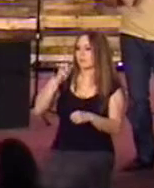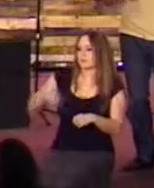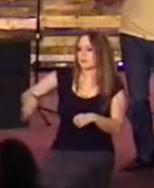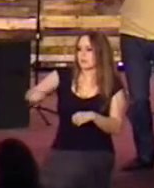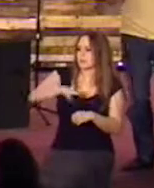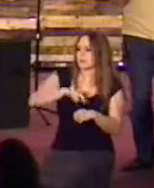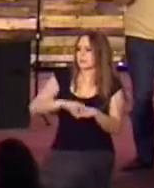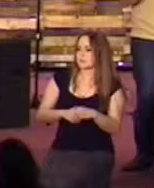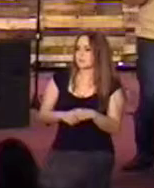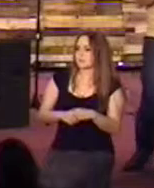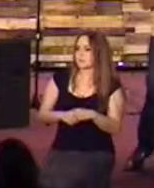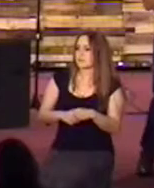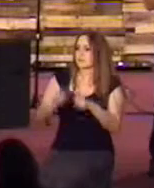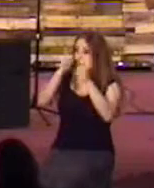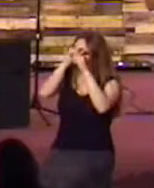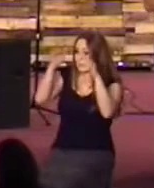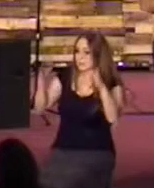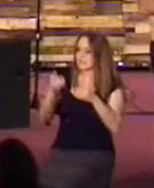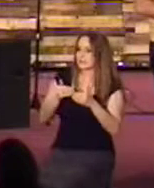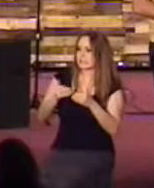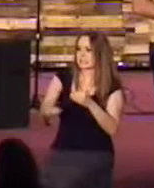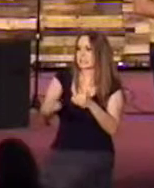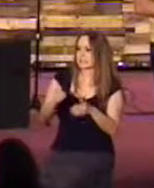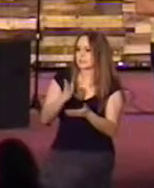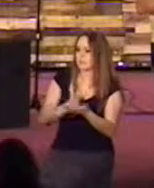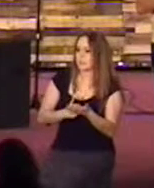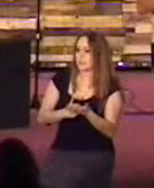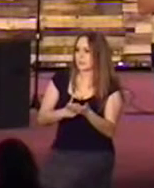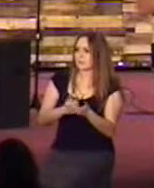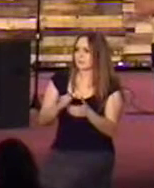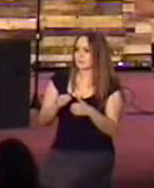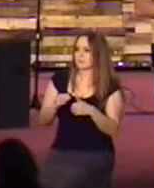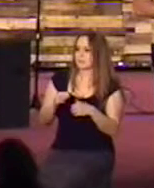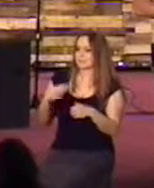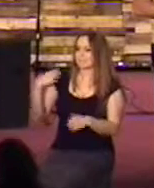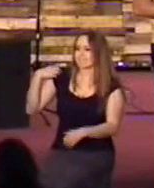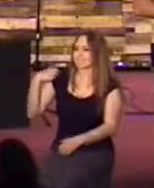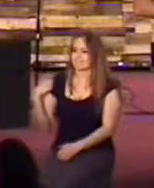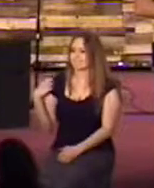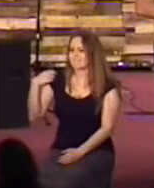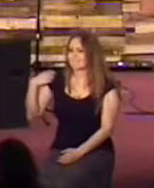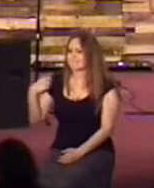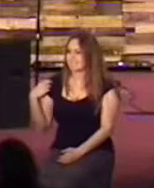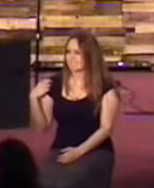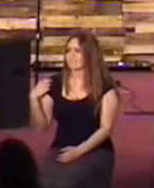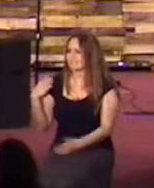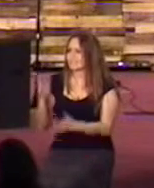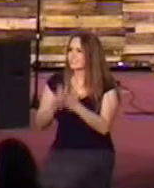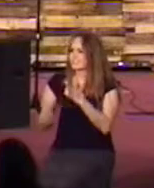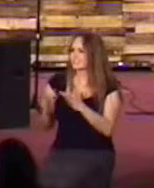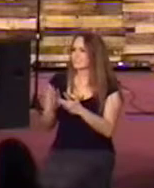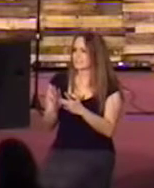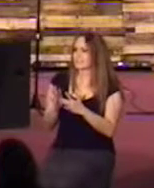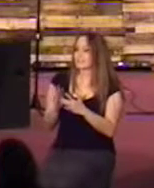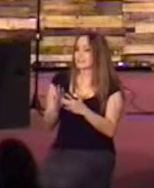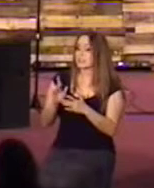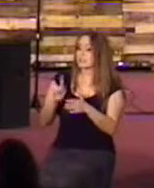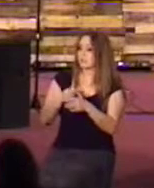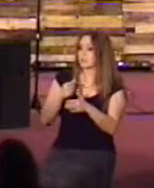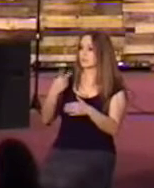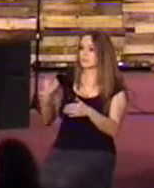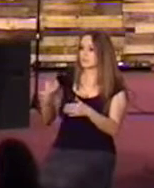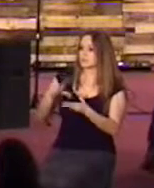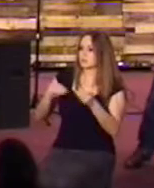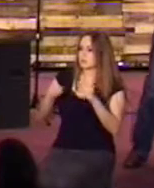And I imagine this next part really weighing heavy on him. Because these first two, we see him stop and give